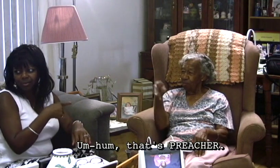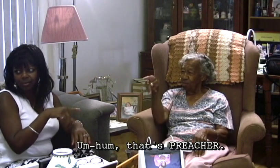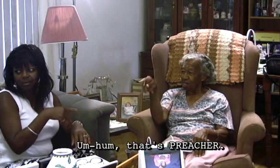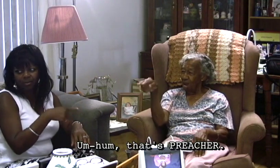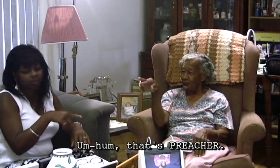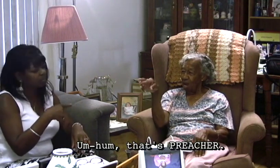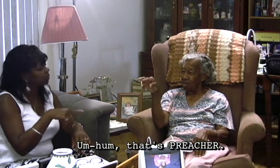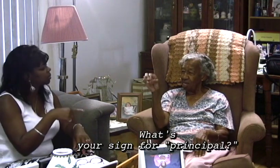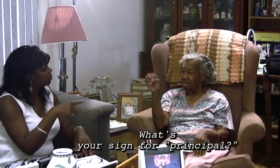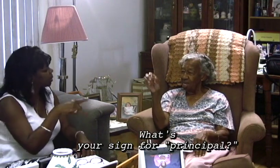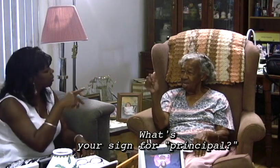That's preacher. Huh?